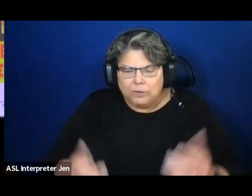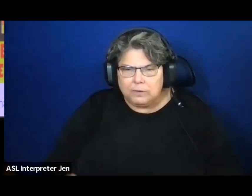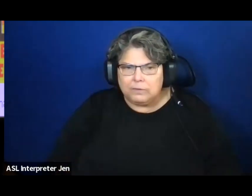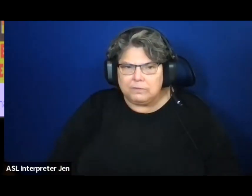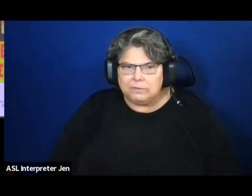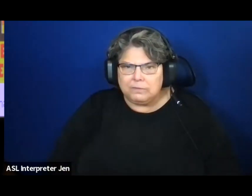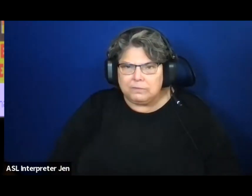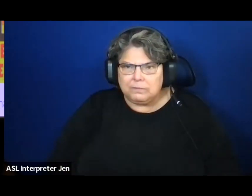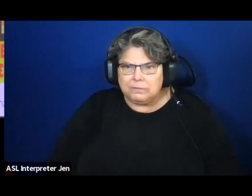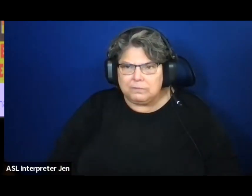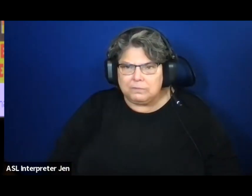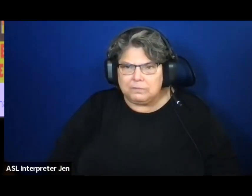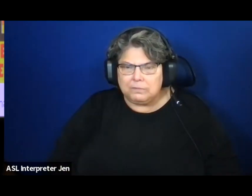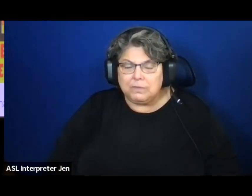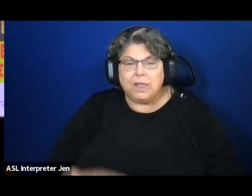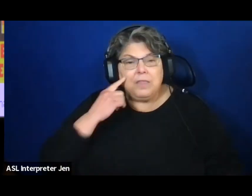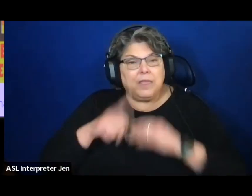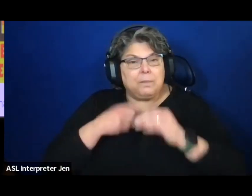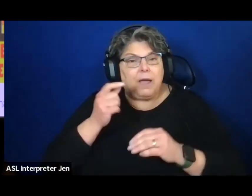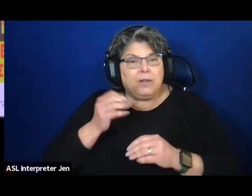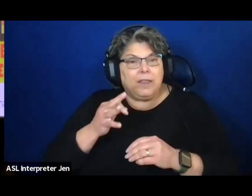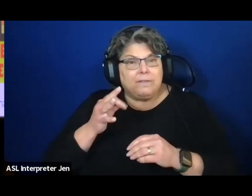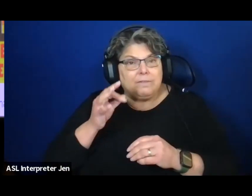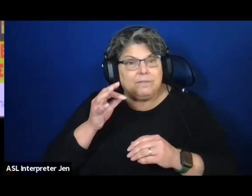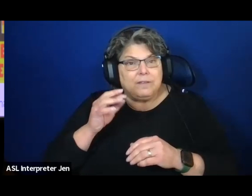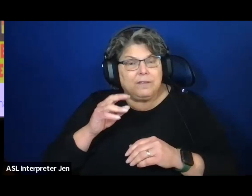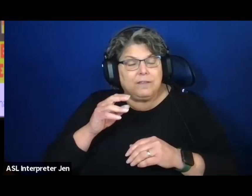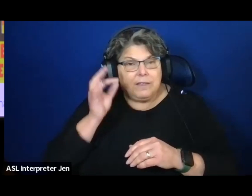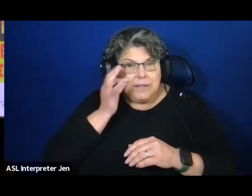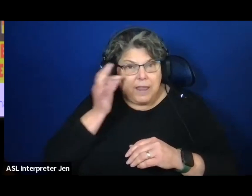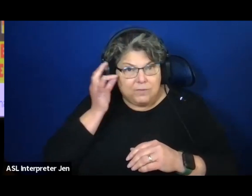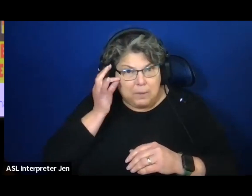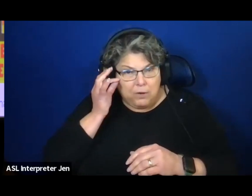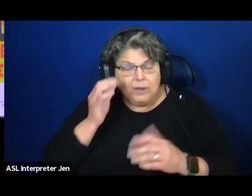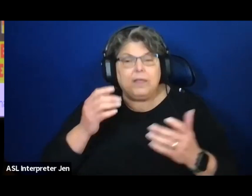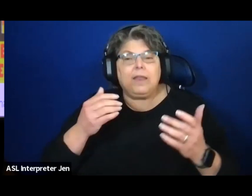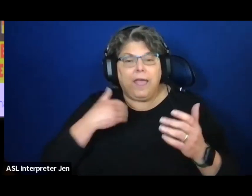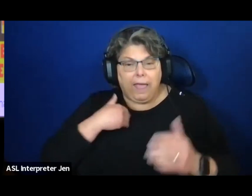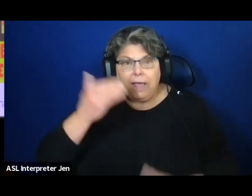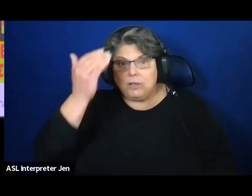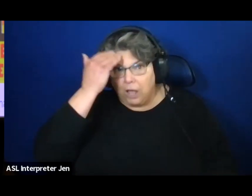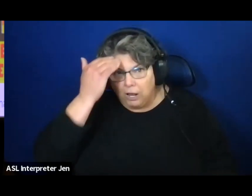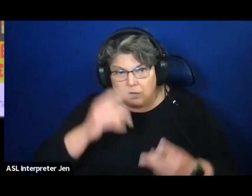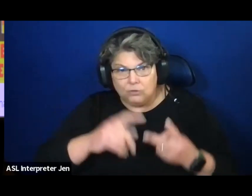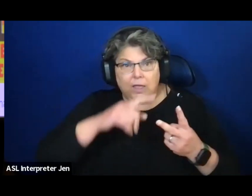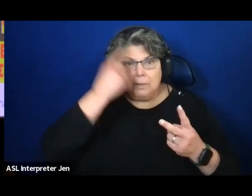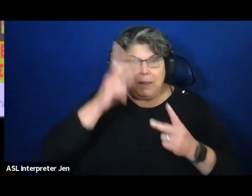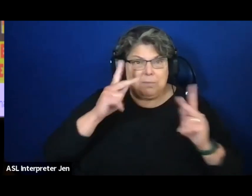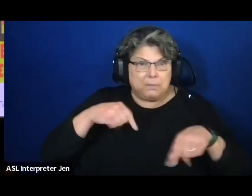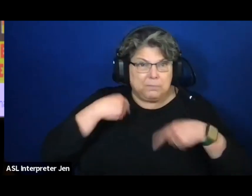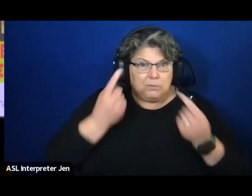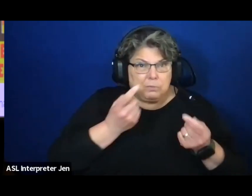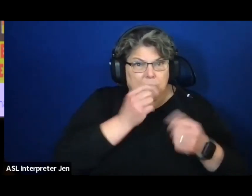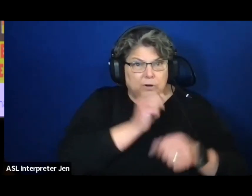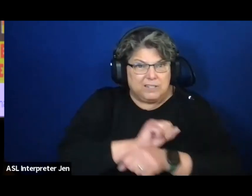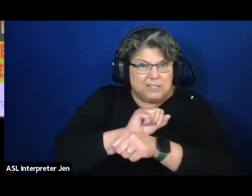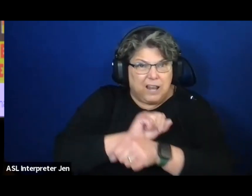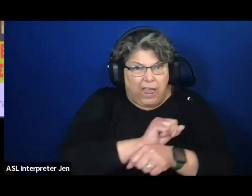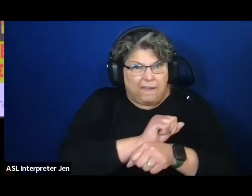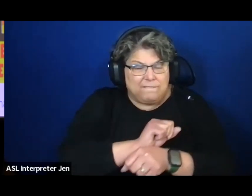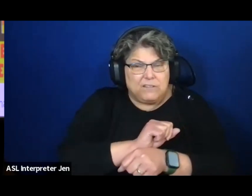Because think about if Native Americans who had the knowledge and black folks who were enslaved, who had the labor,